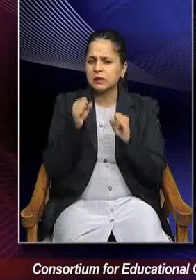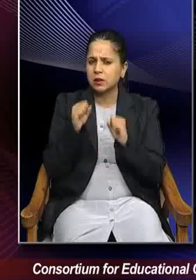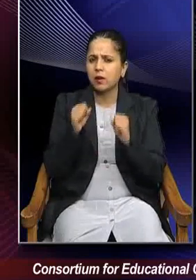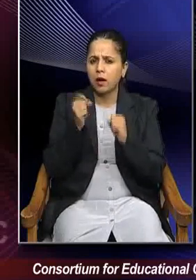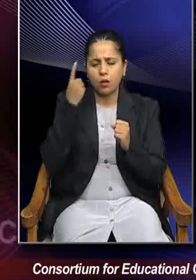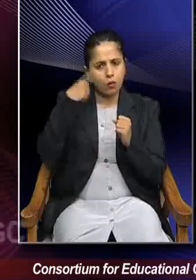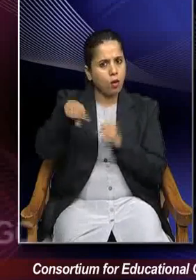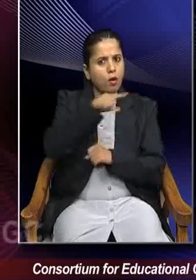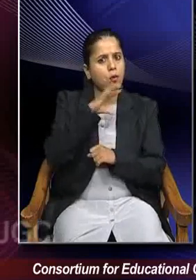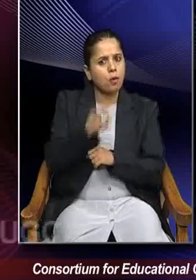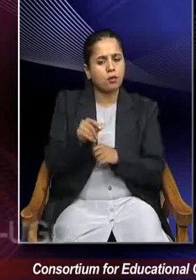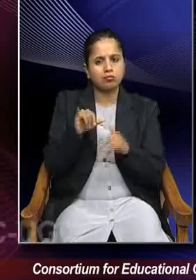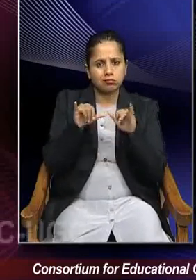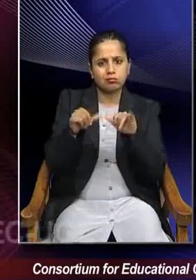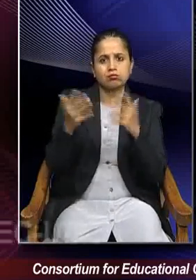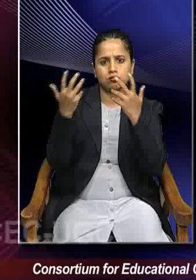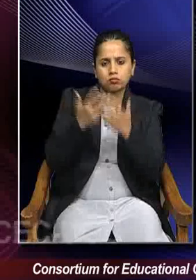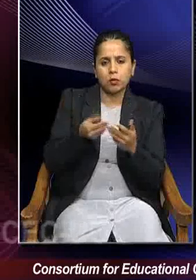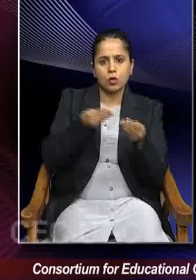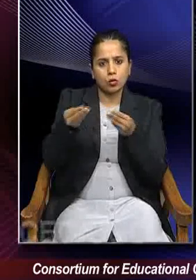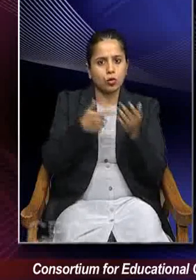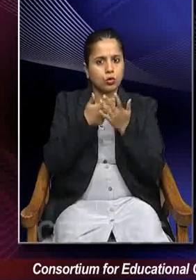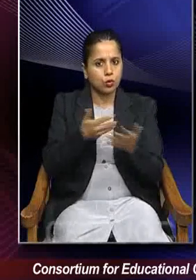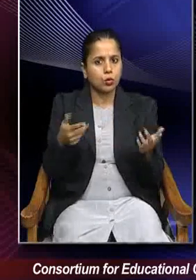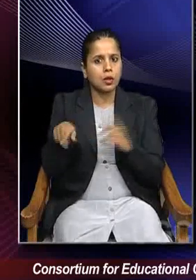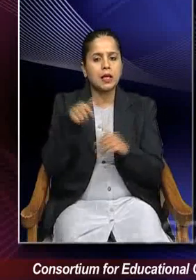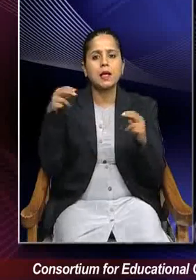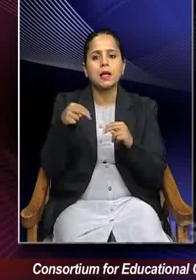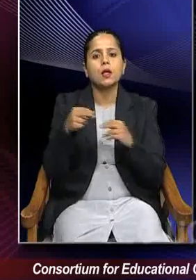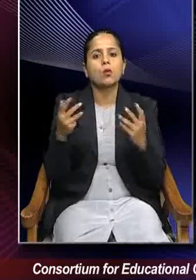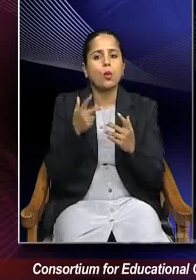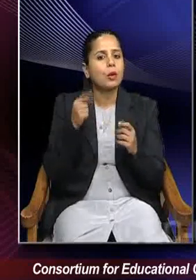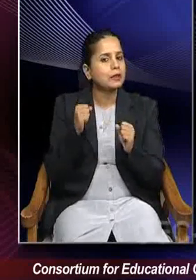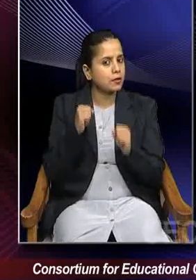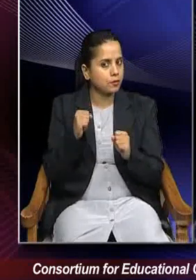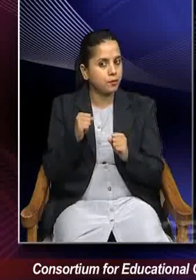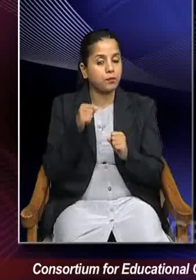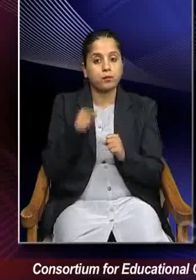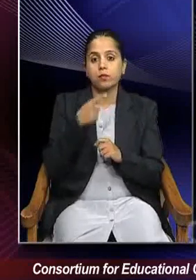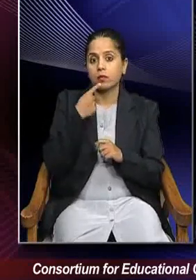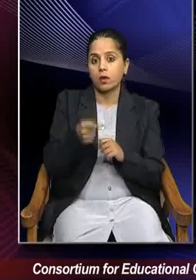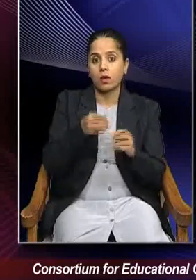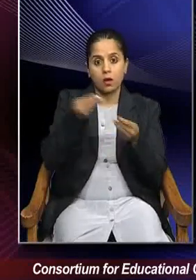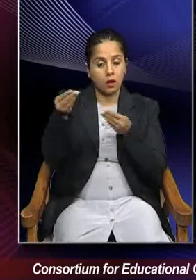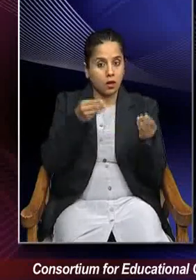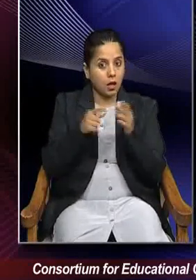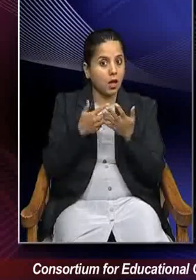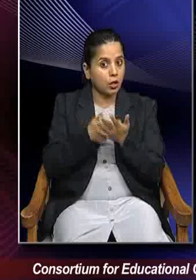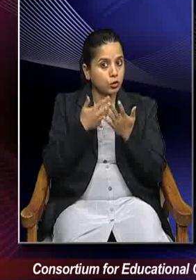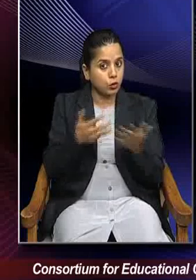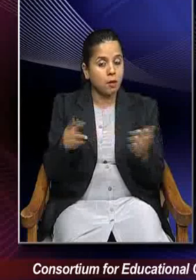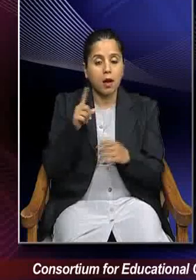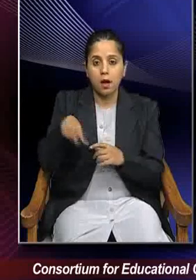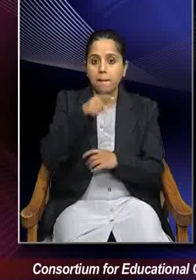to actually tailor and distribute resources where it is needed. And so therefore not only allocation of resources, but also to